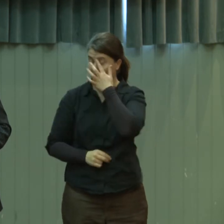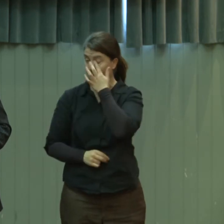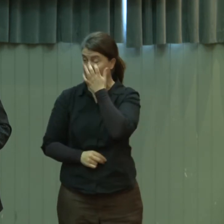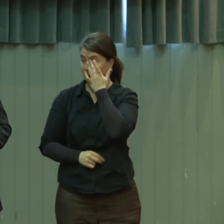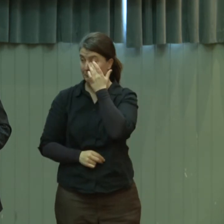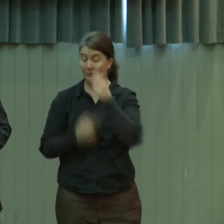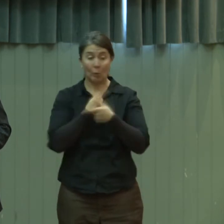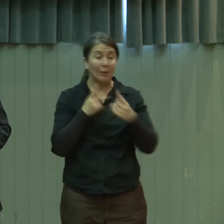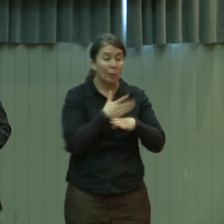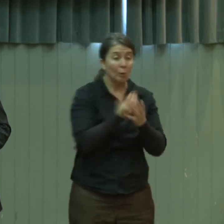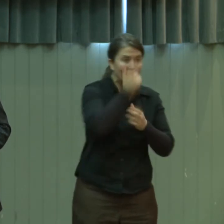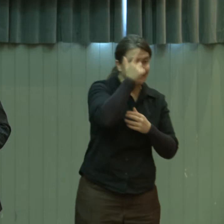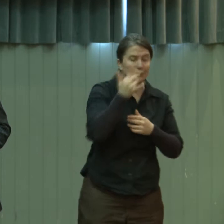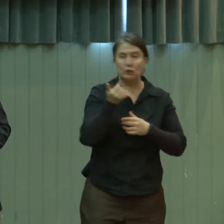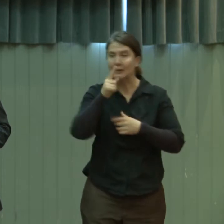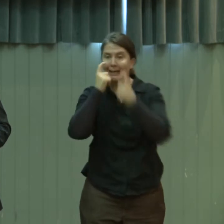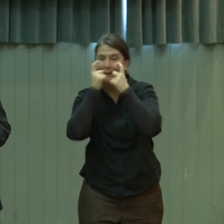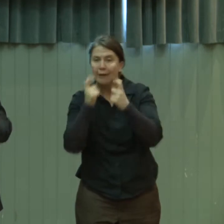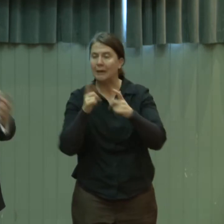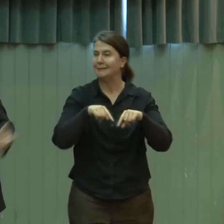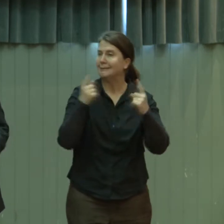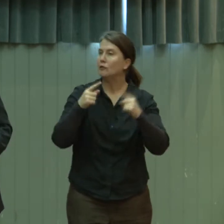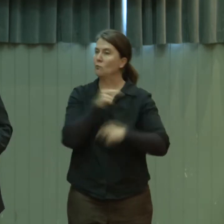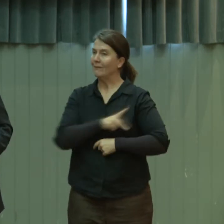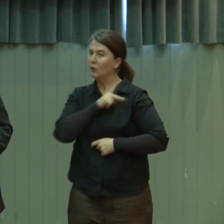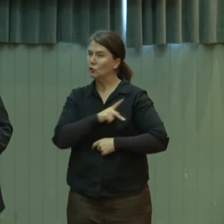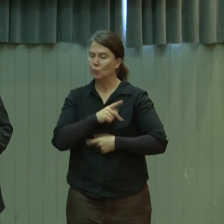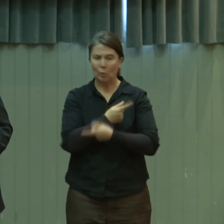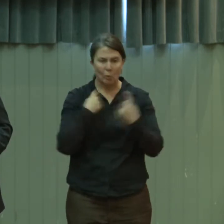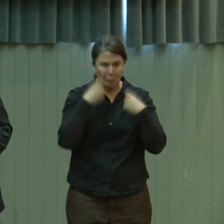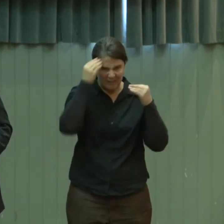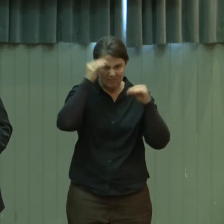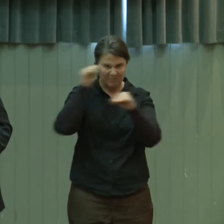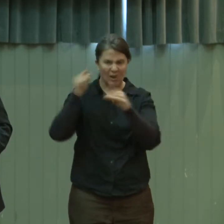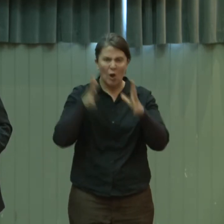We work with teachers and carers and professionals. We do quite a lot of deaf awareness work into